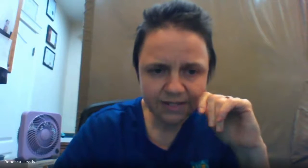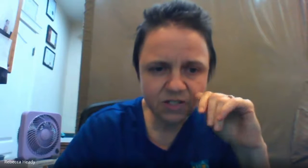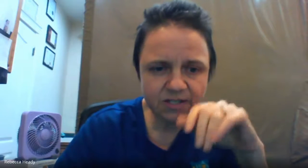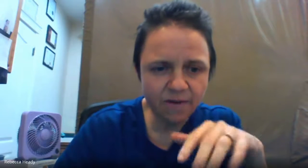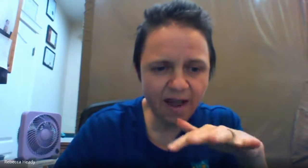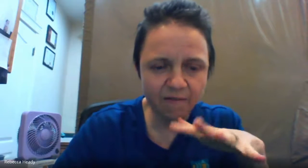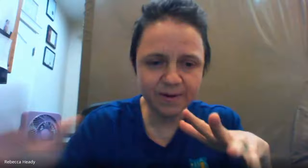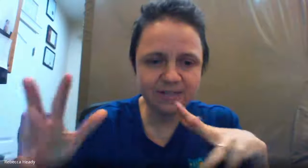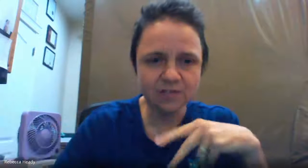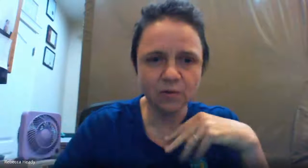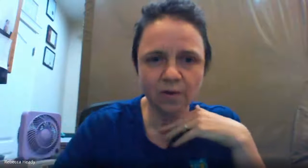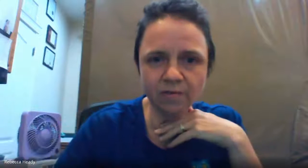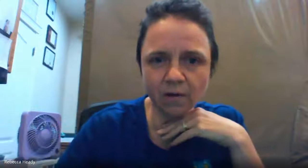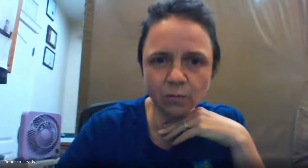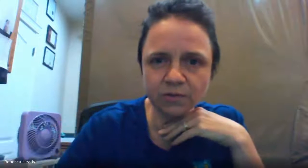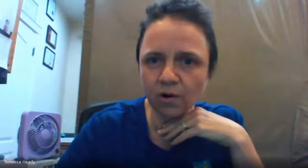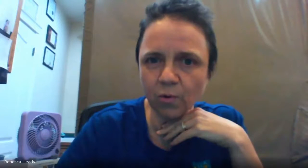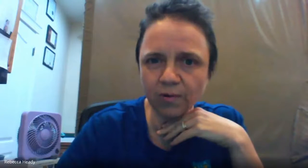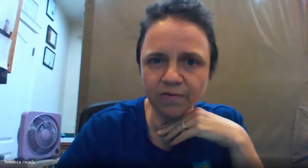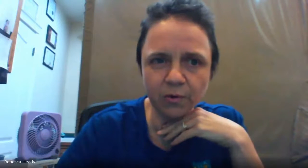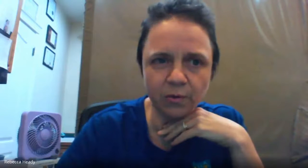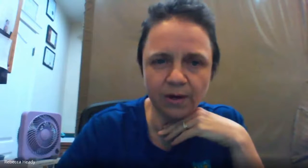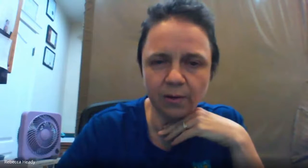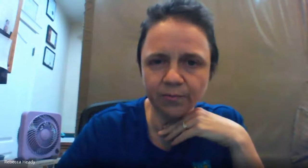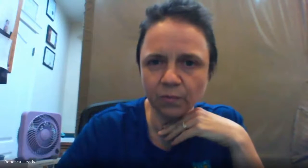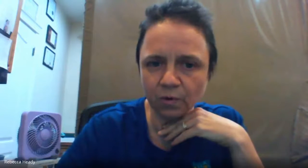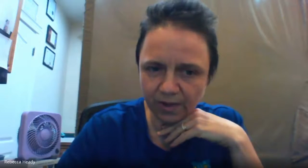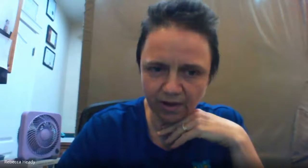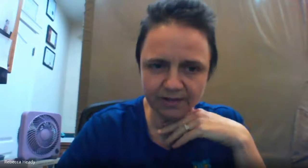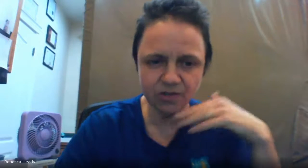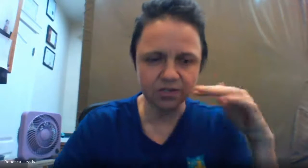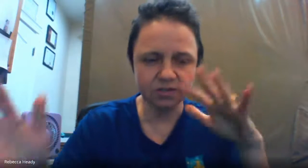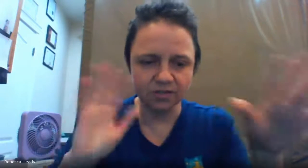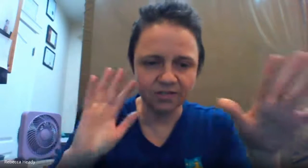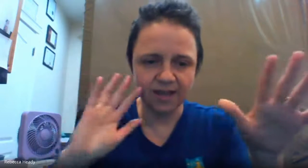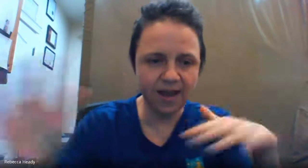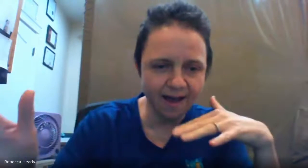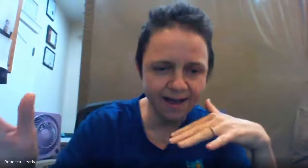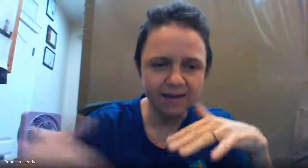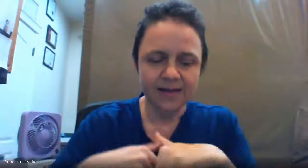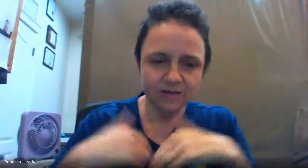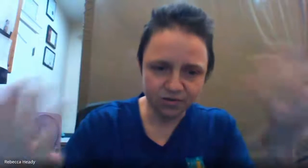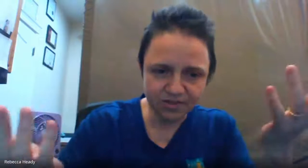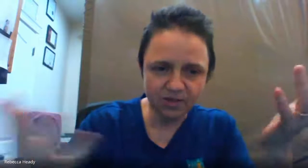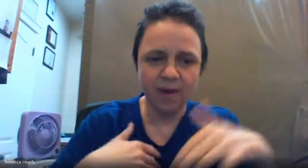let's just have everybody just do we'll do our quick review. It'll be our introduction. You just say hi, introduce yourself. My